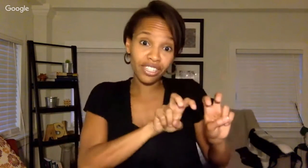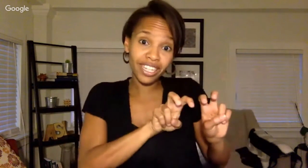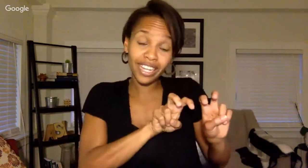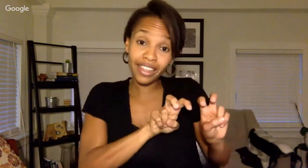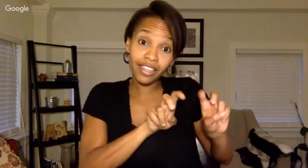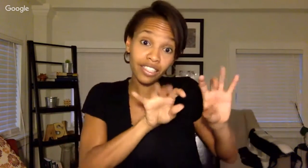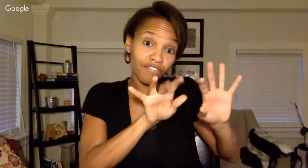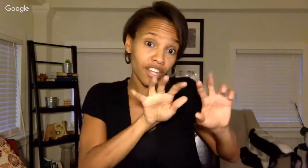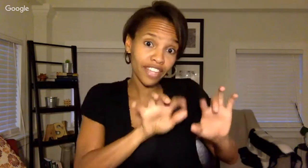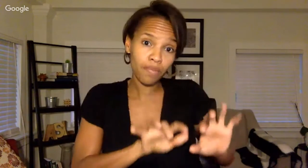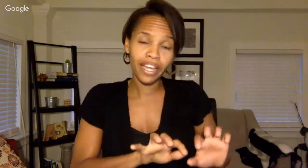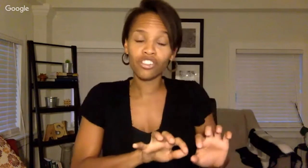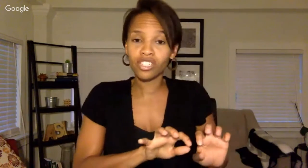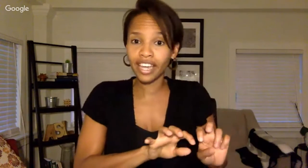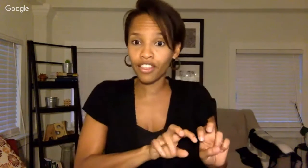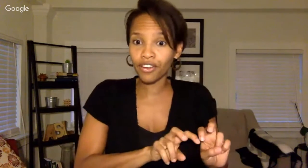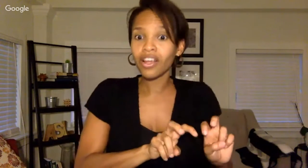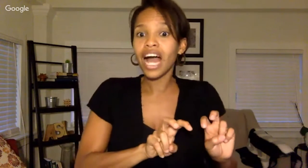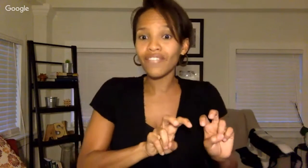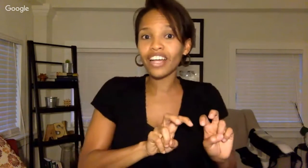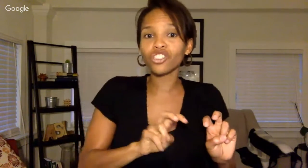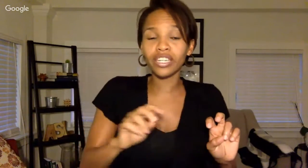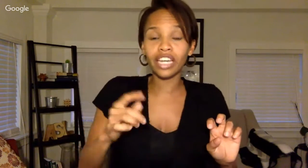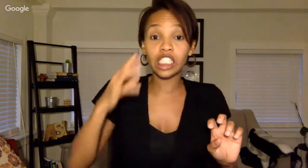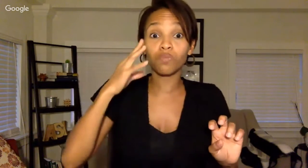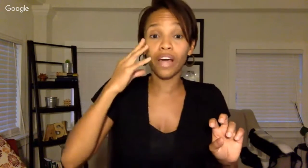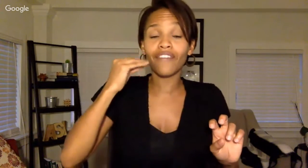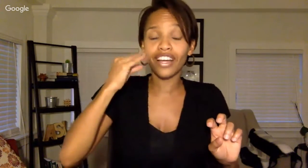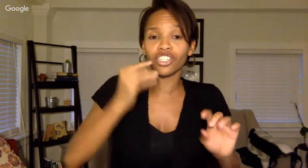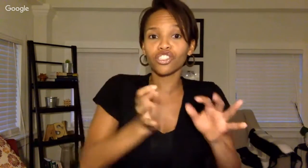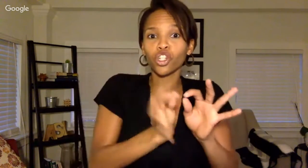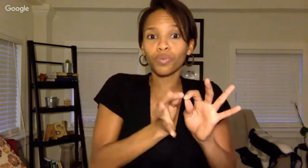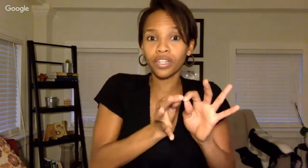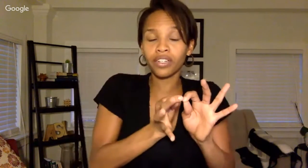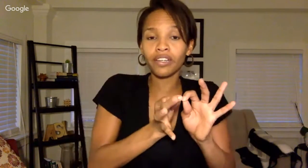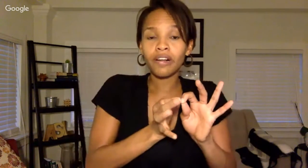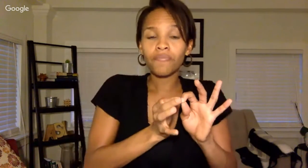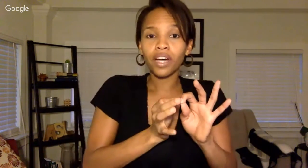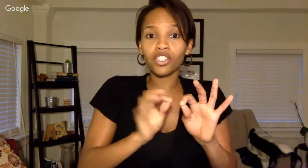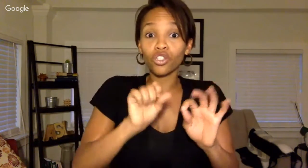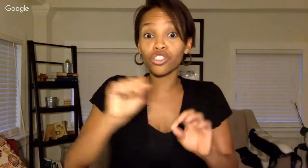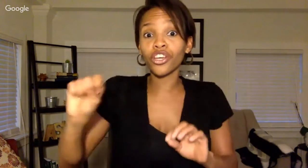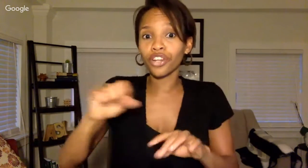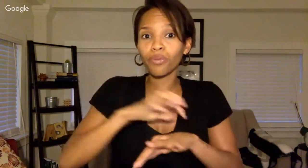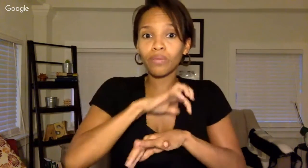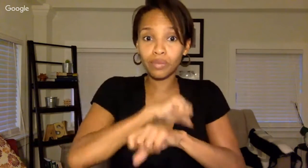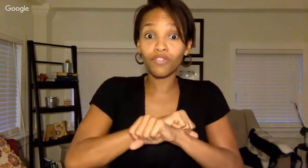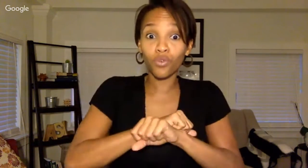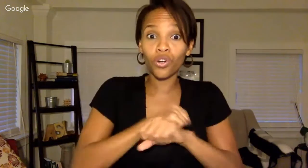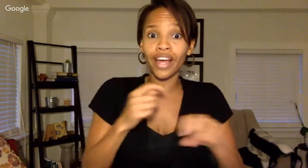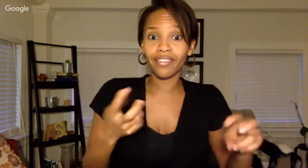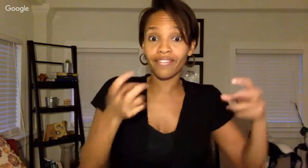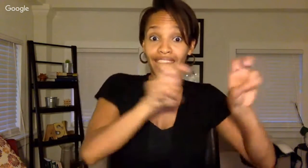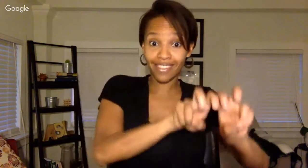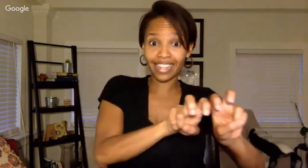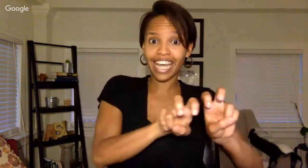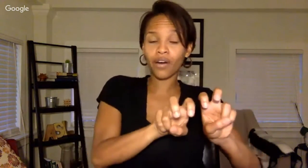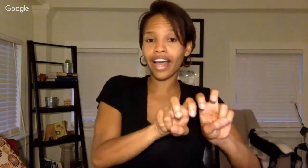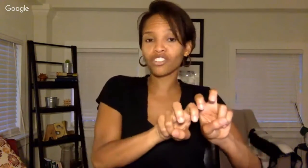like this and fill out the application together. I've actually interpreted Social Security appointments before that's how it actually